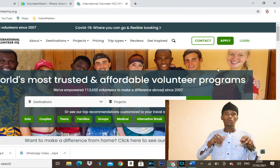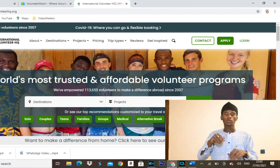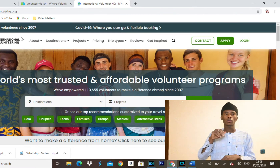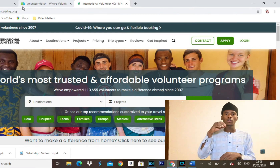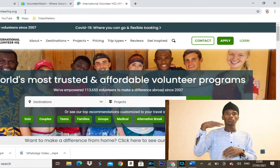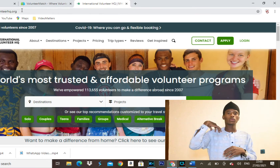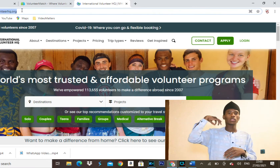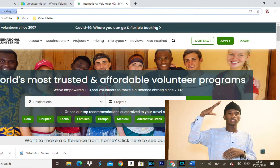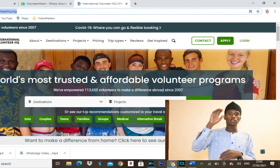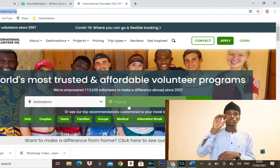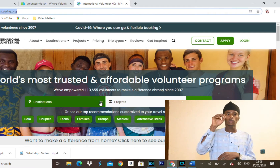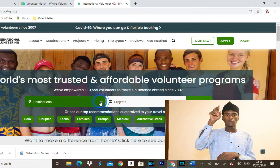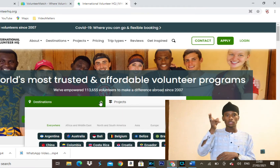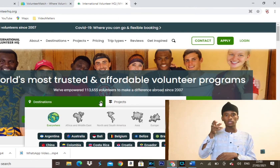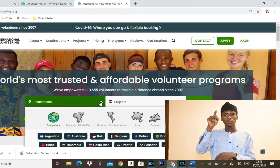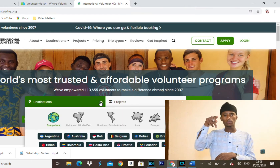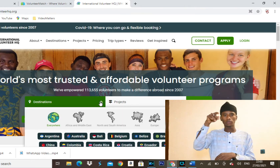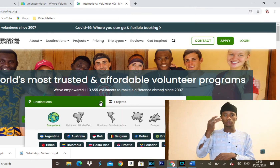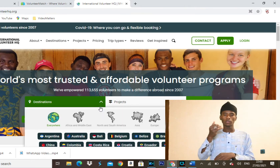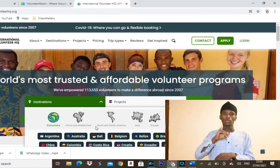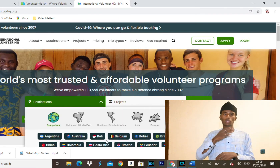volunteerhq.org. I'll put it on the screen also.